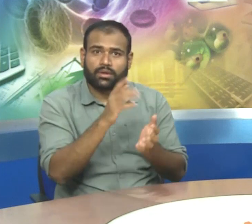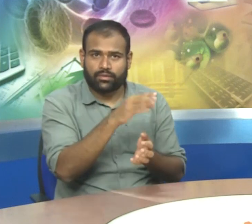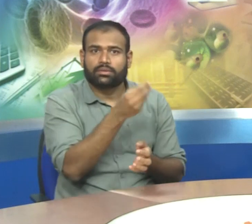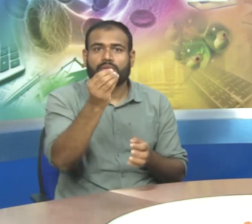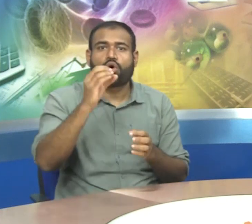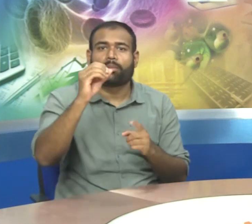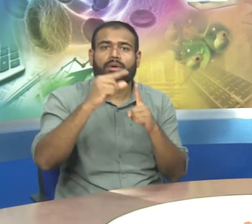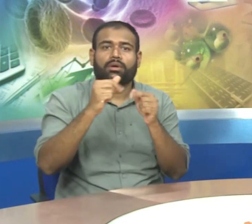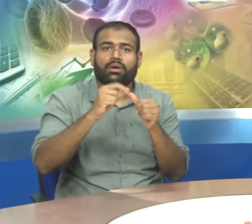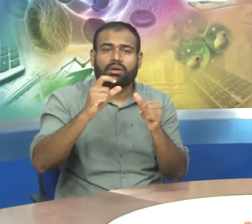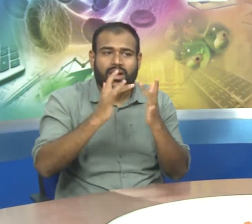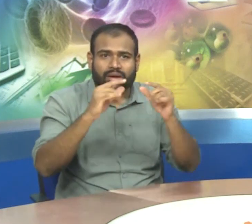users.